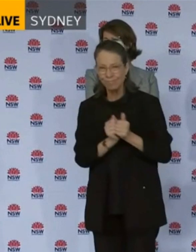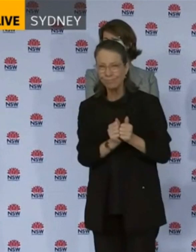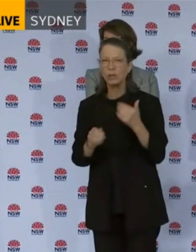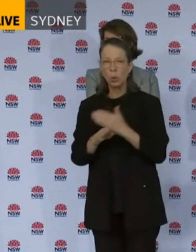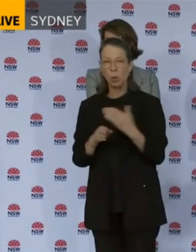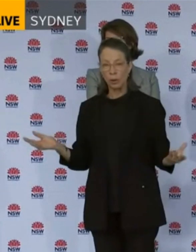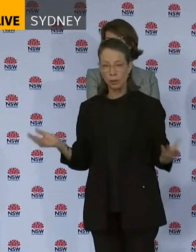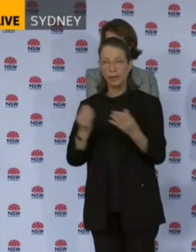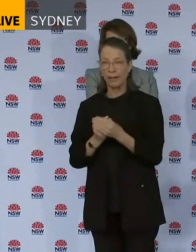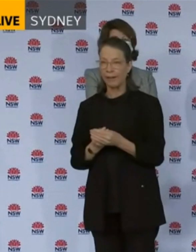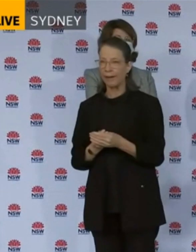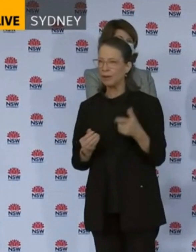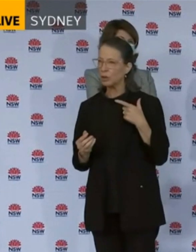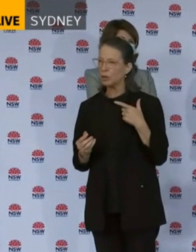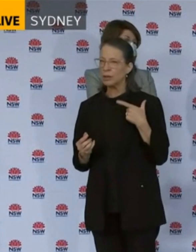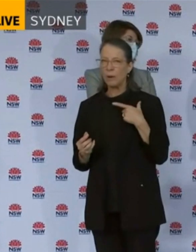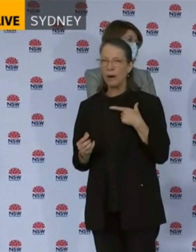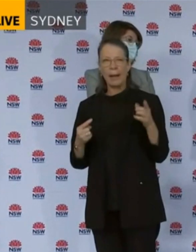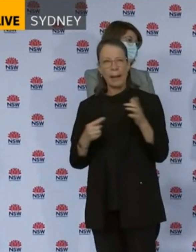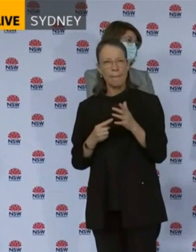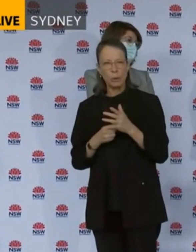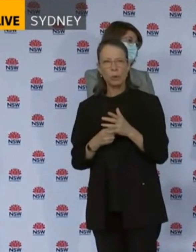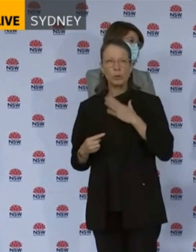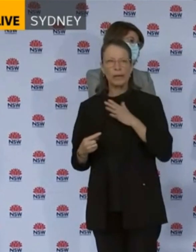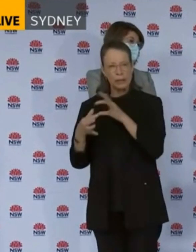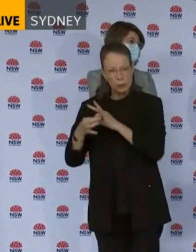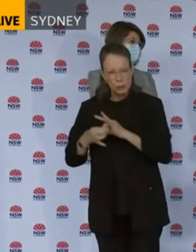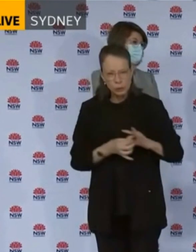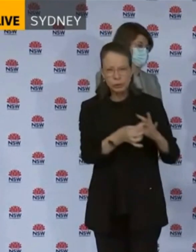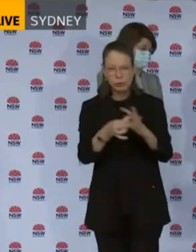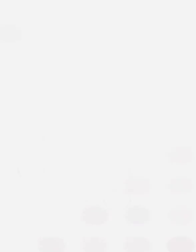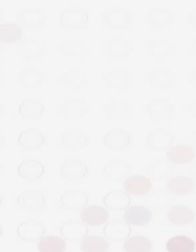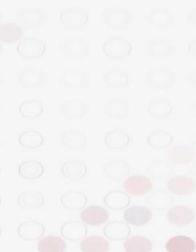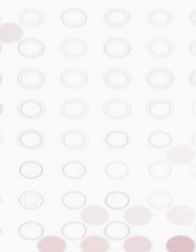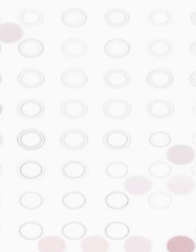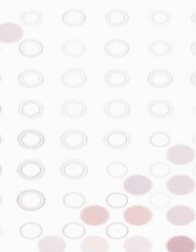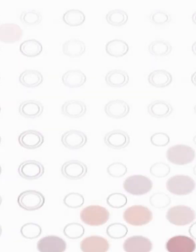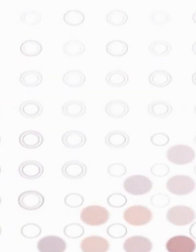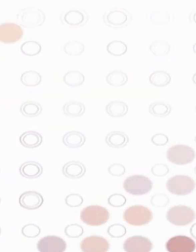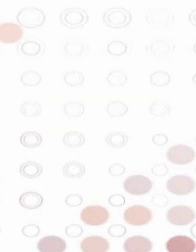focus on what matters to us in coming together to get through this. Thank you.